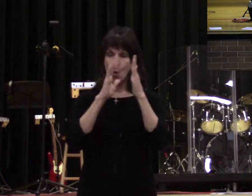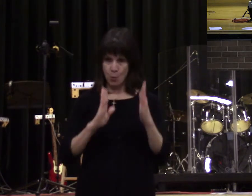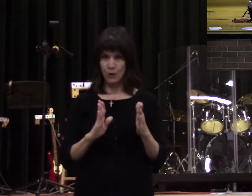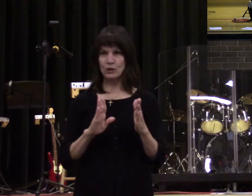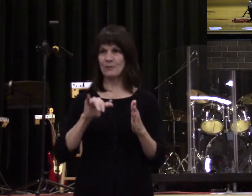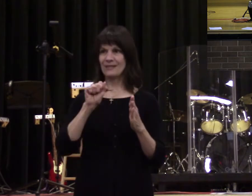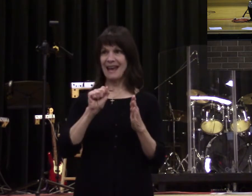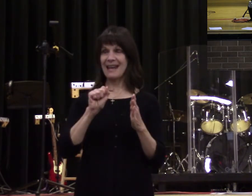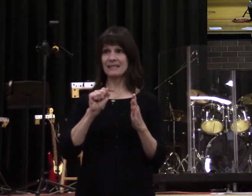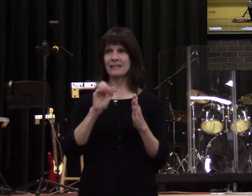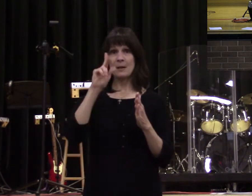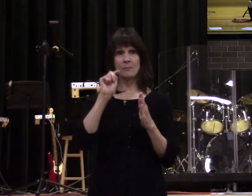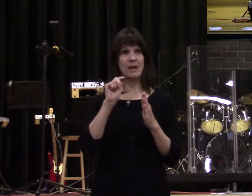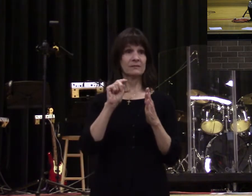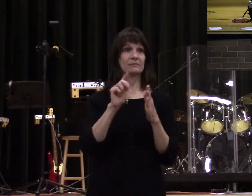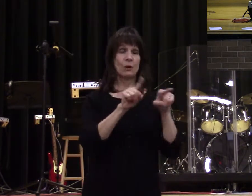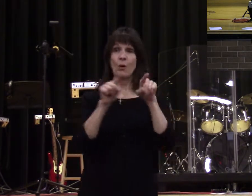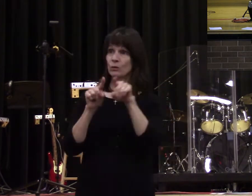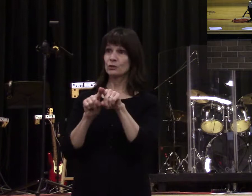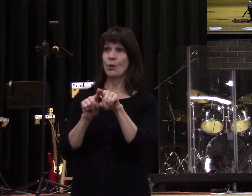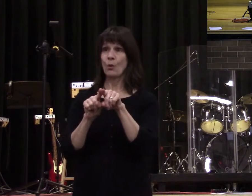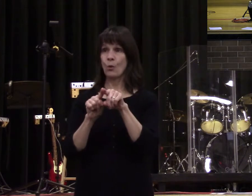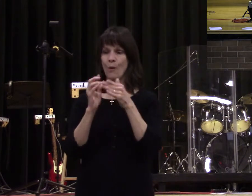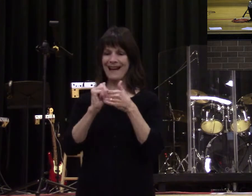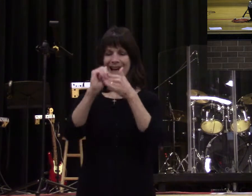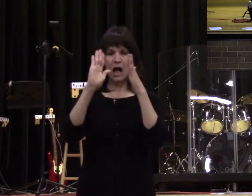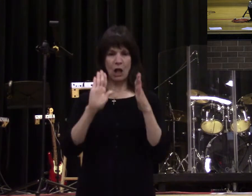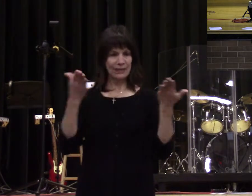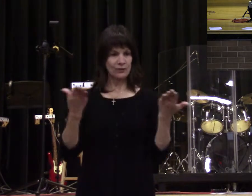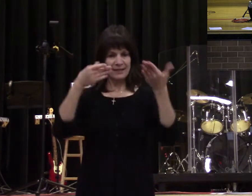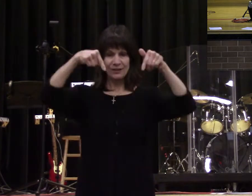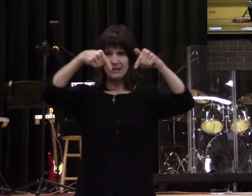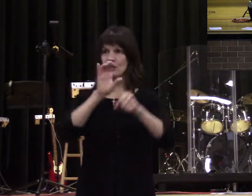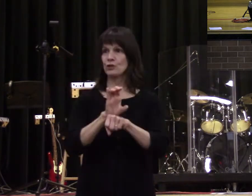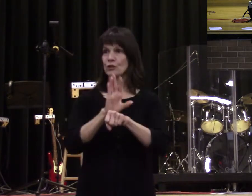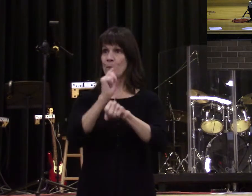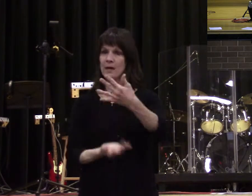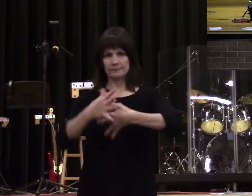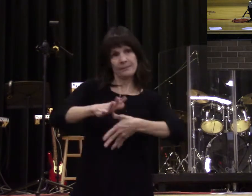worshiper. You might be an elder in this church. But what you're really called to is to be a worshiper.